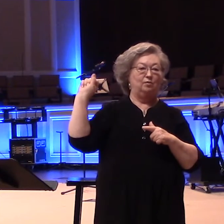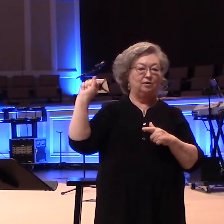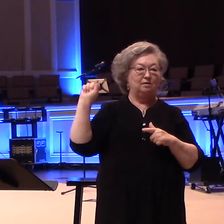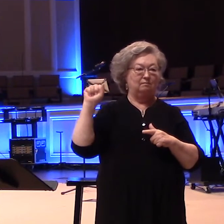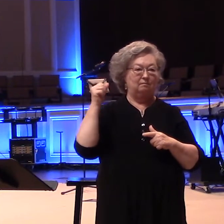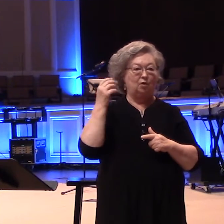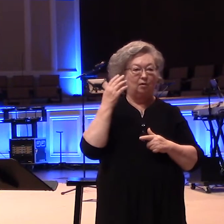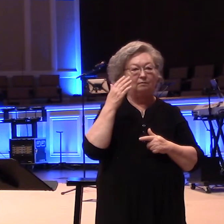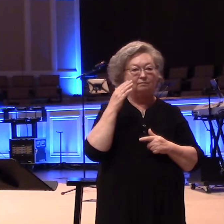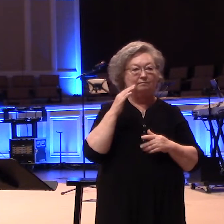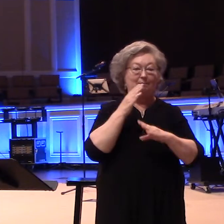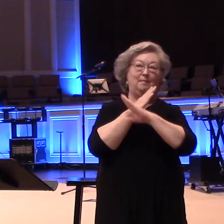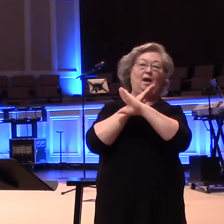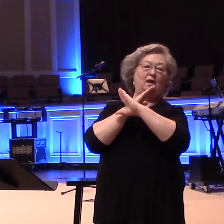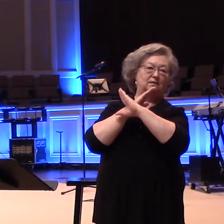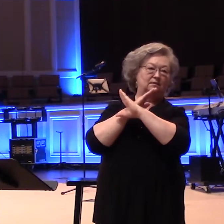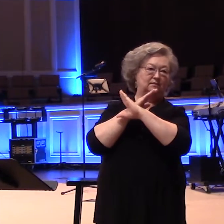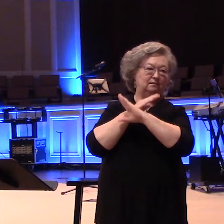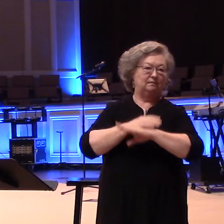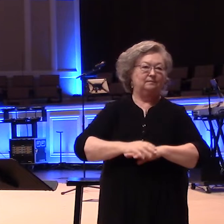Does